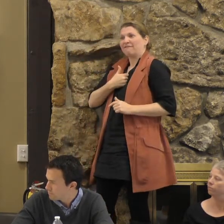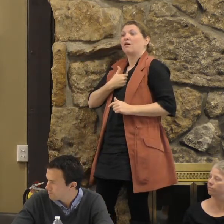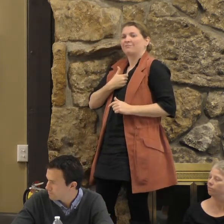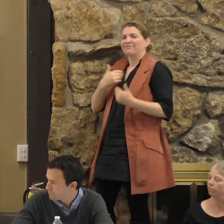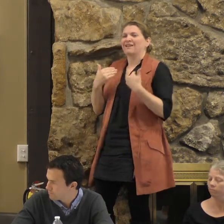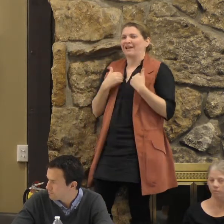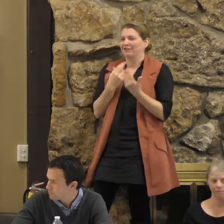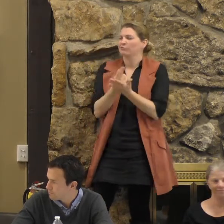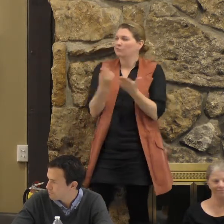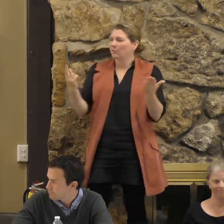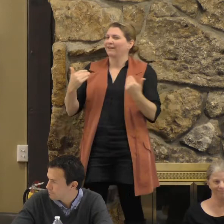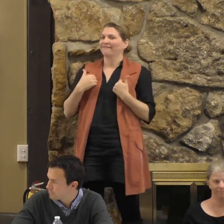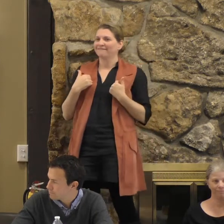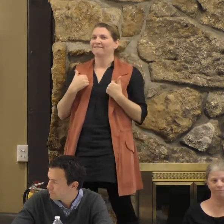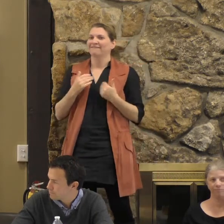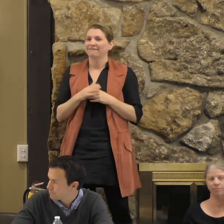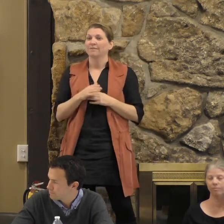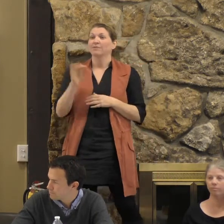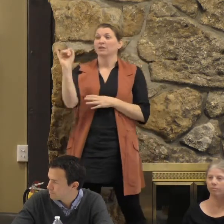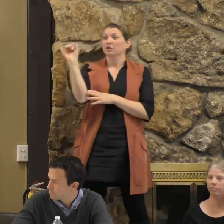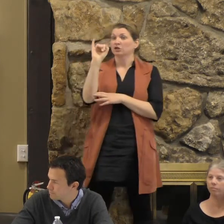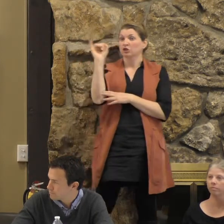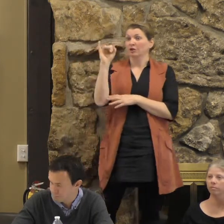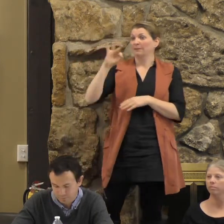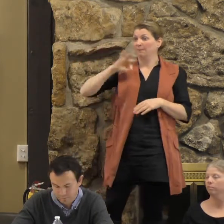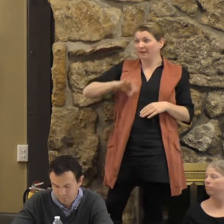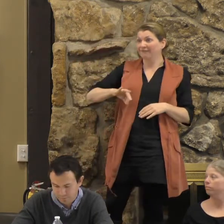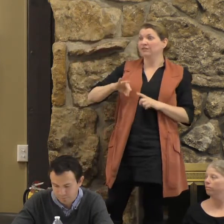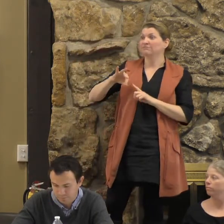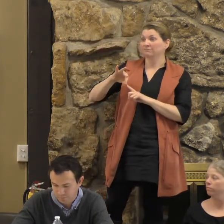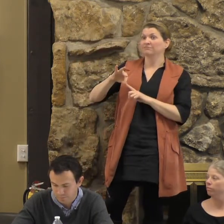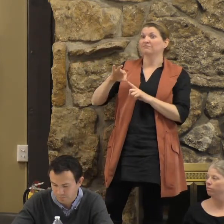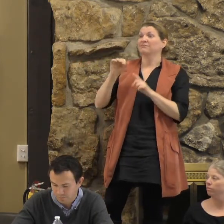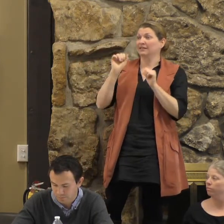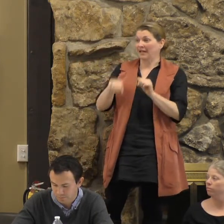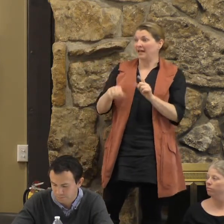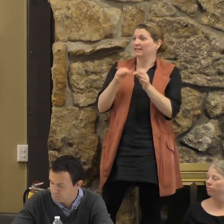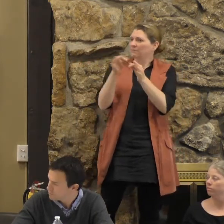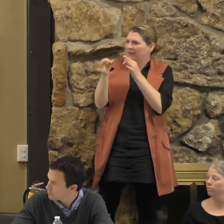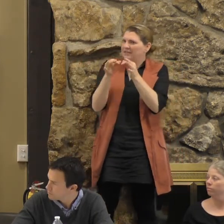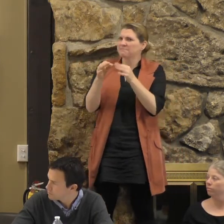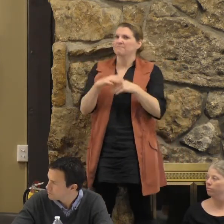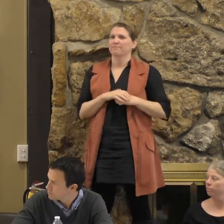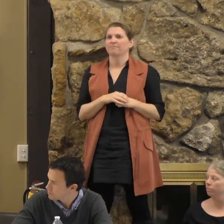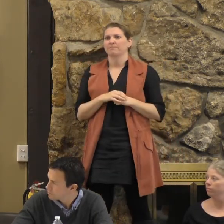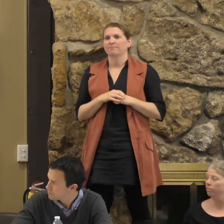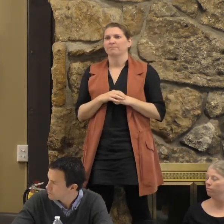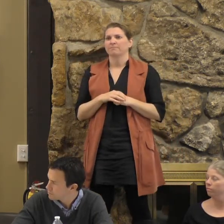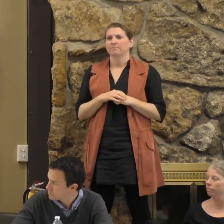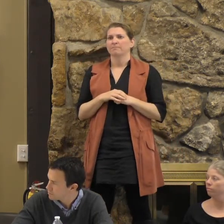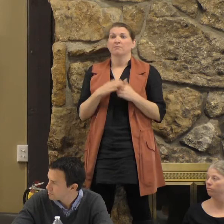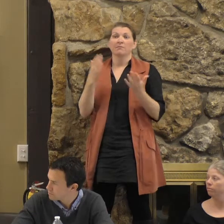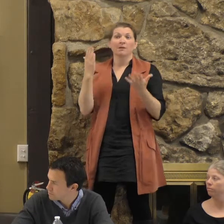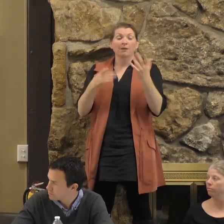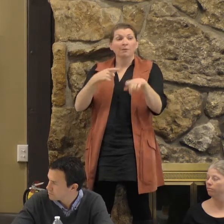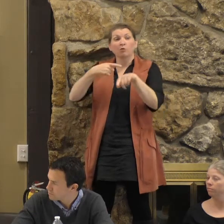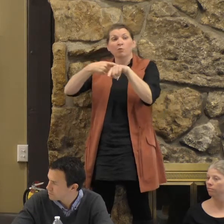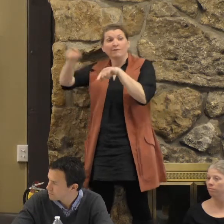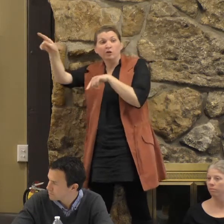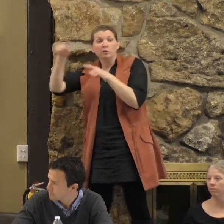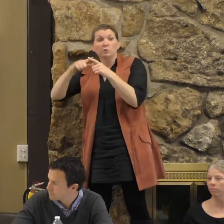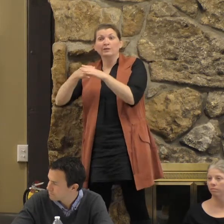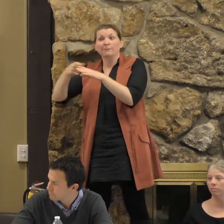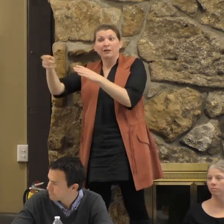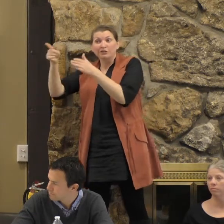that. We can also help you find specialists, whether that's dentists, vision